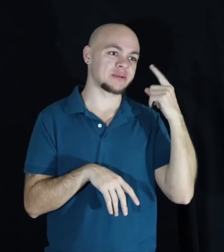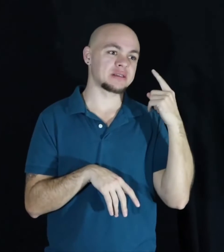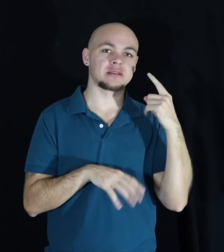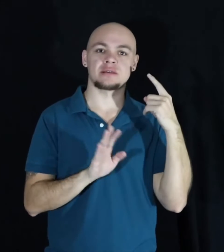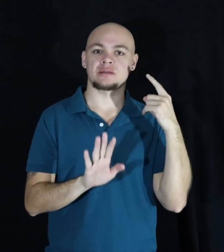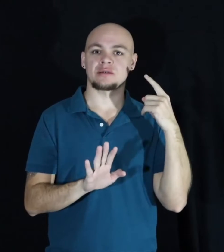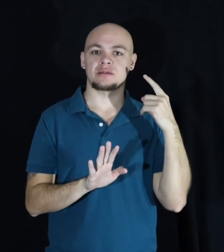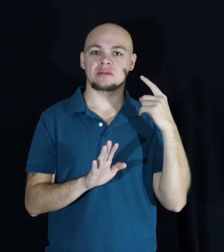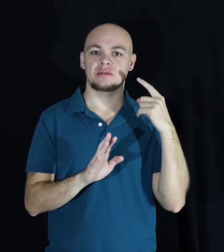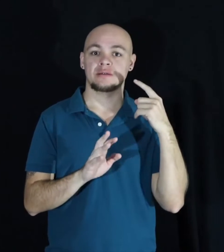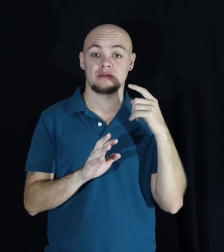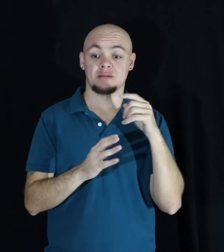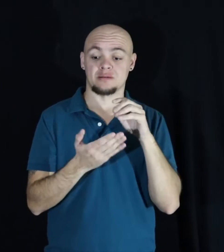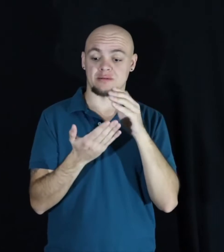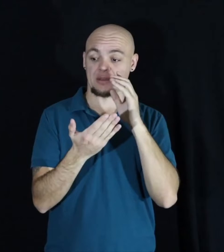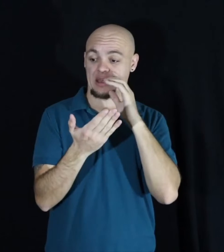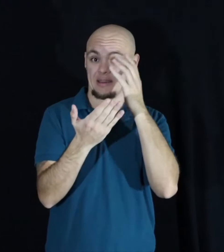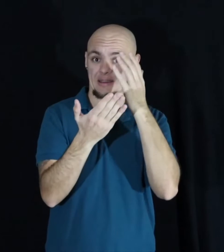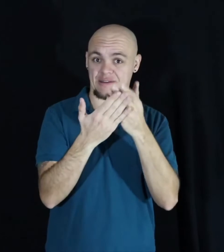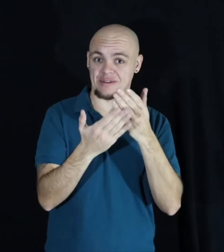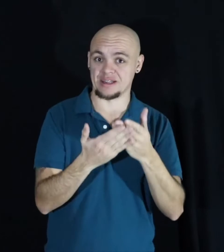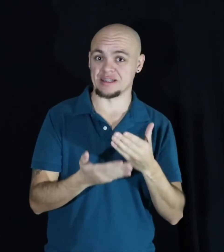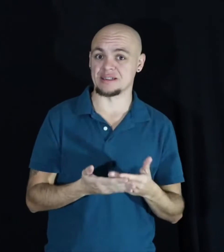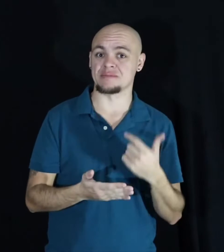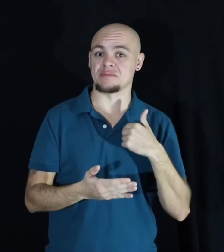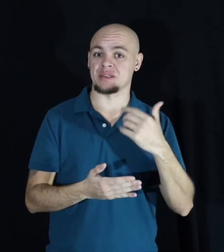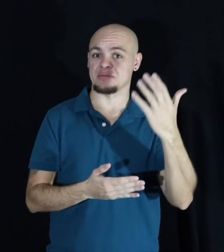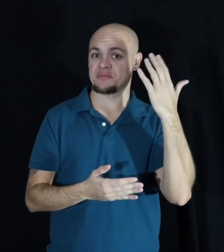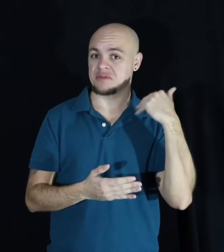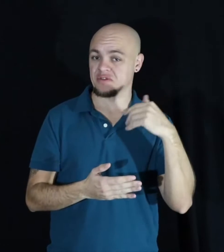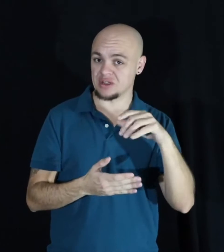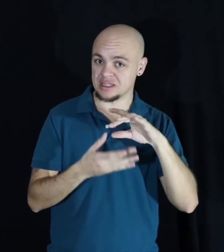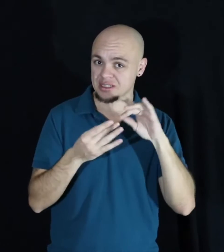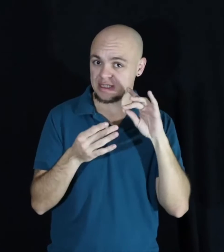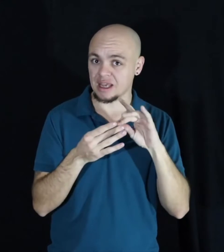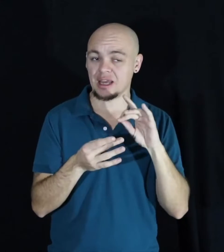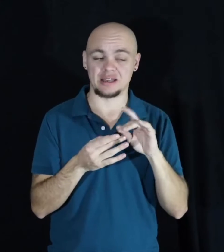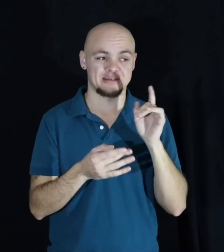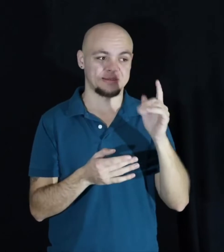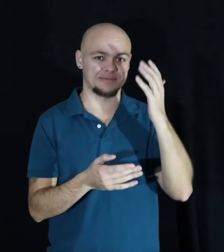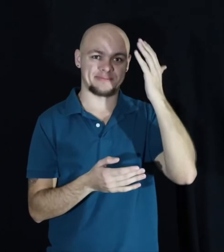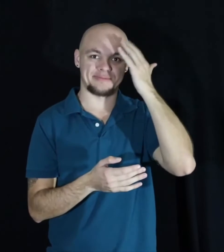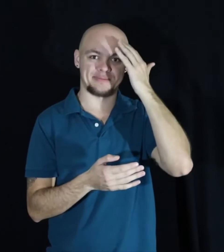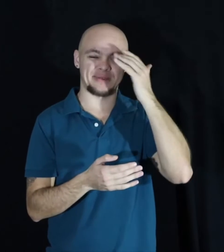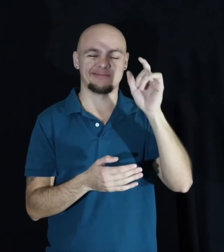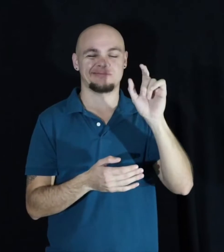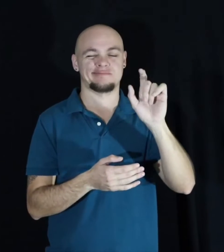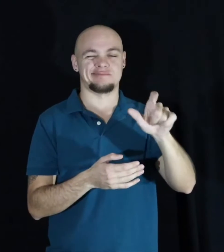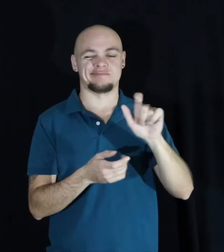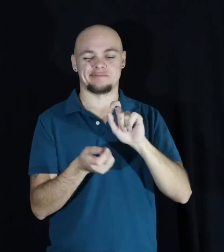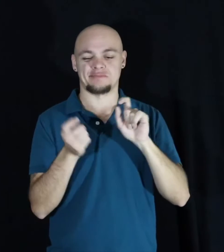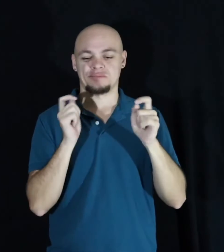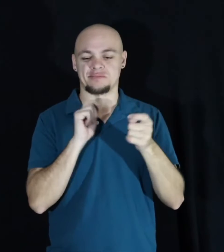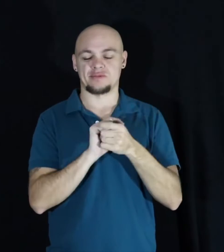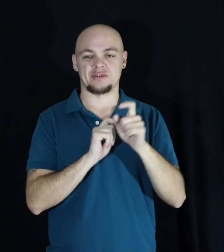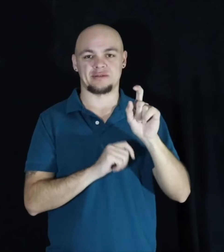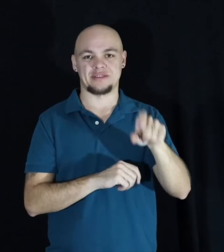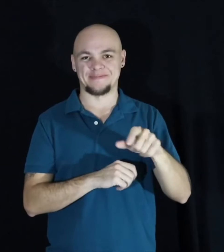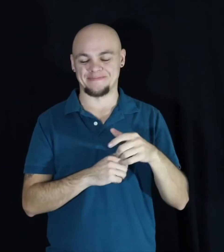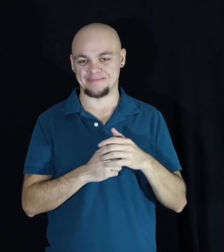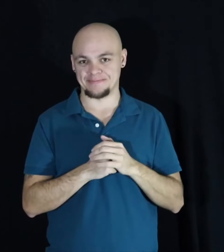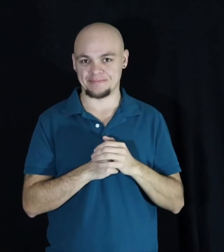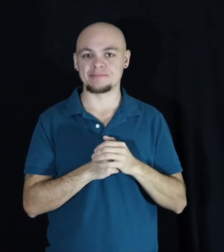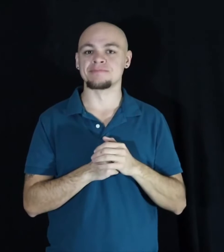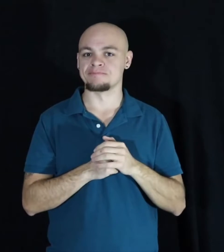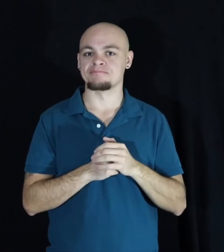came the receipts, evidence of things I had done, things I had said, and I knew I had to make some changes. So I